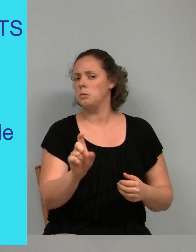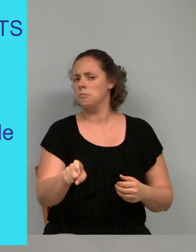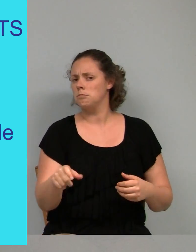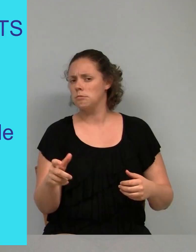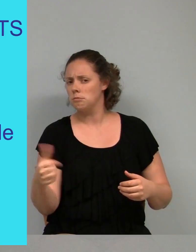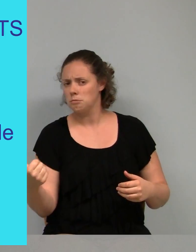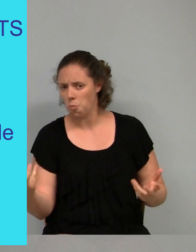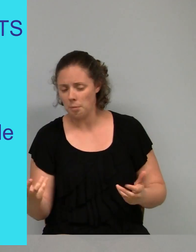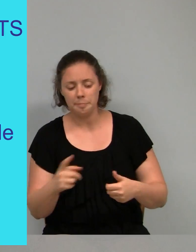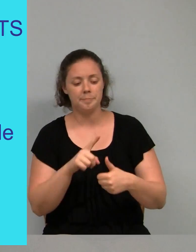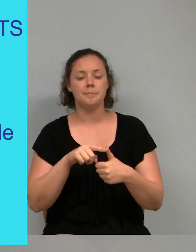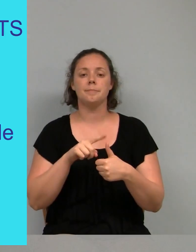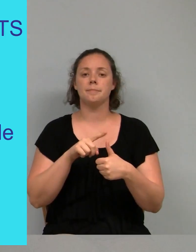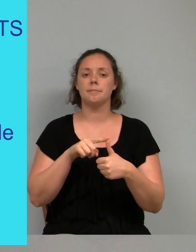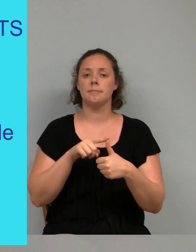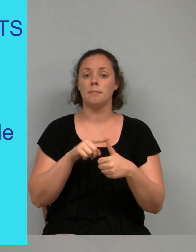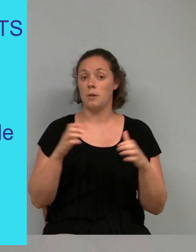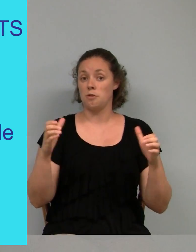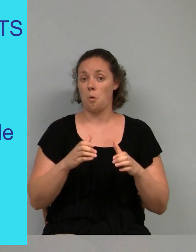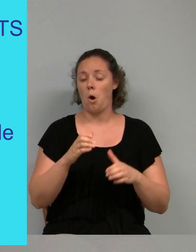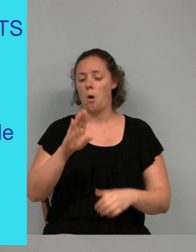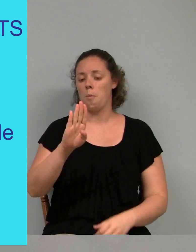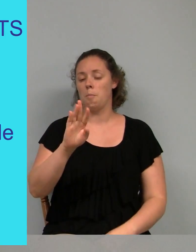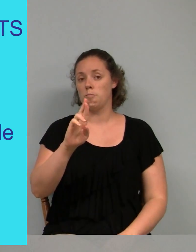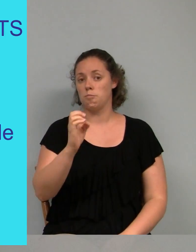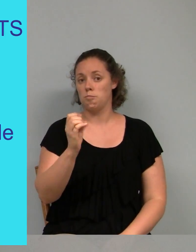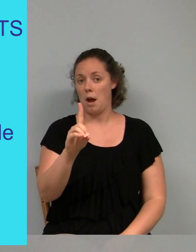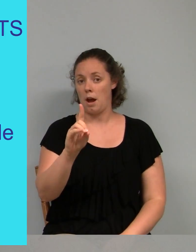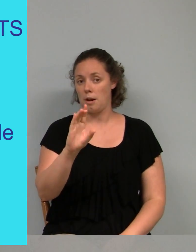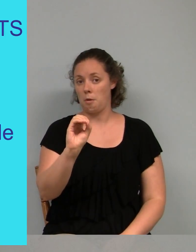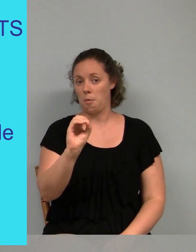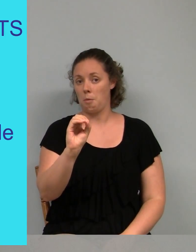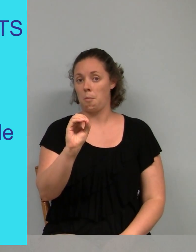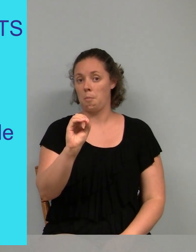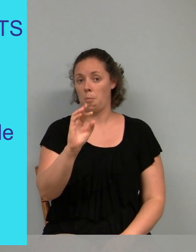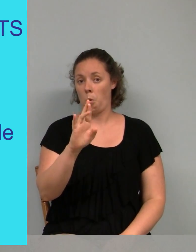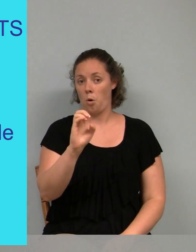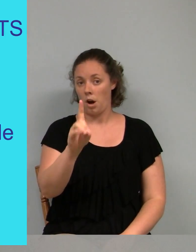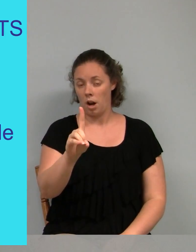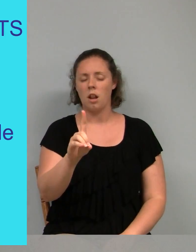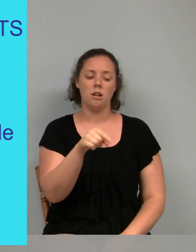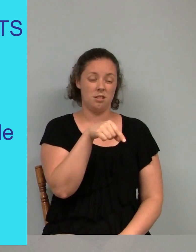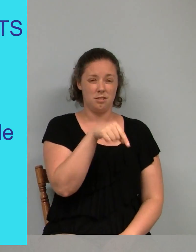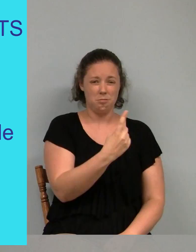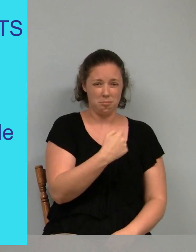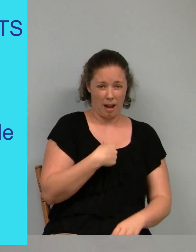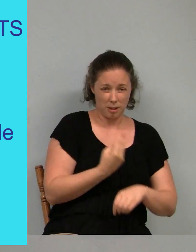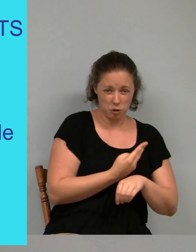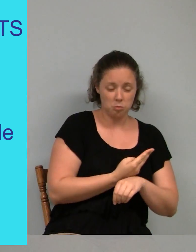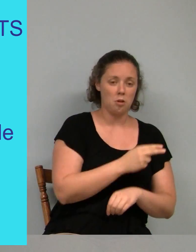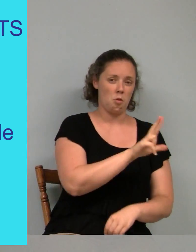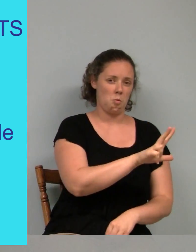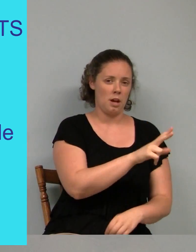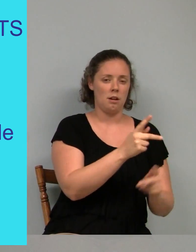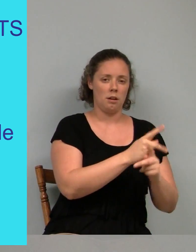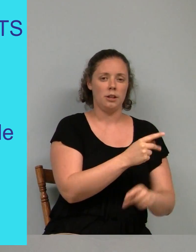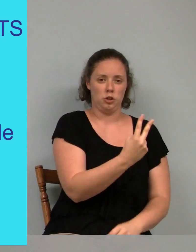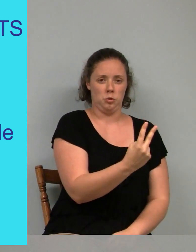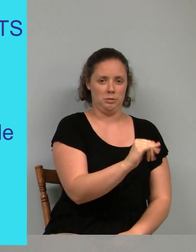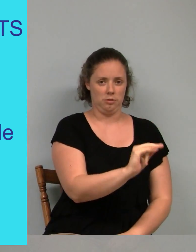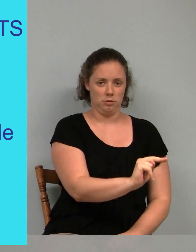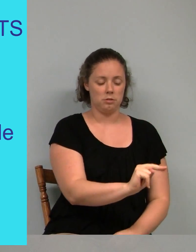components. A small breadboard, one being used is 3 inches by 2 inches,